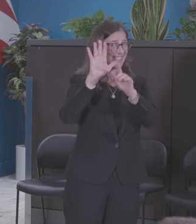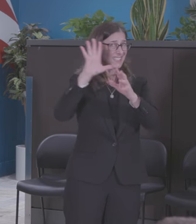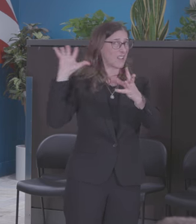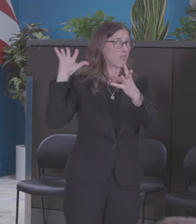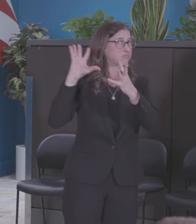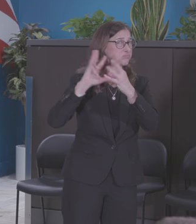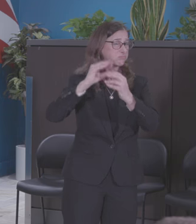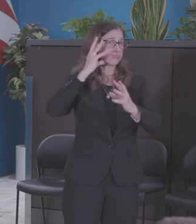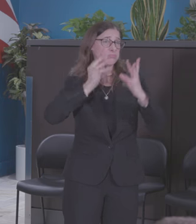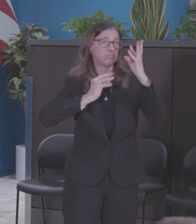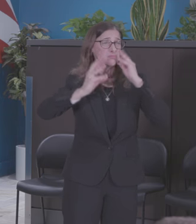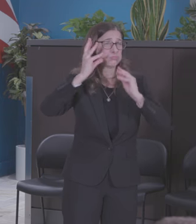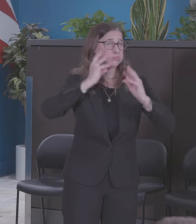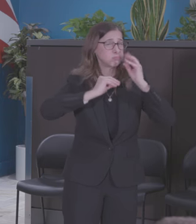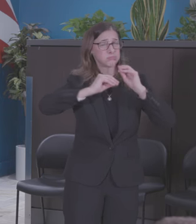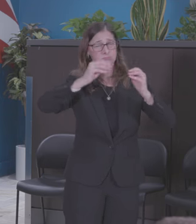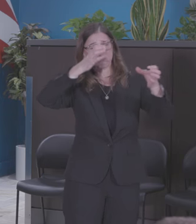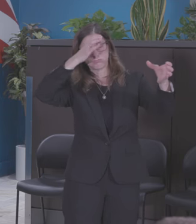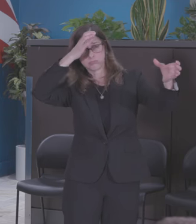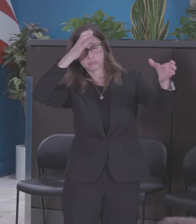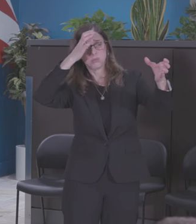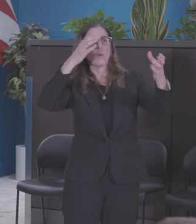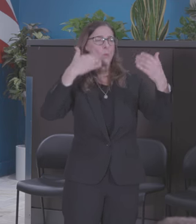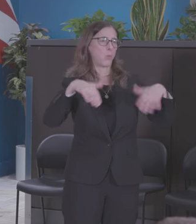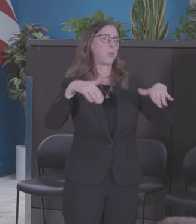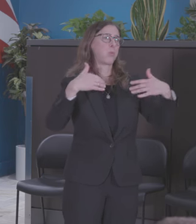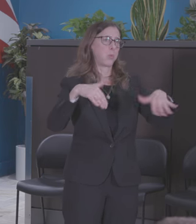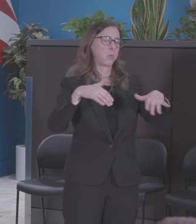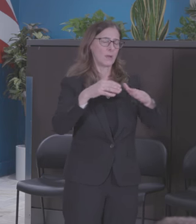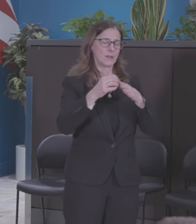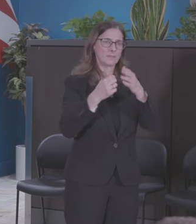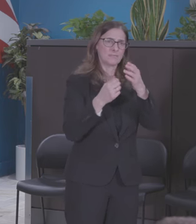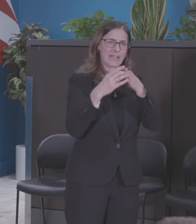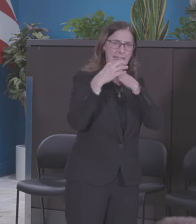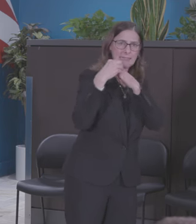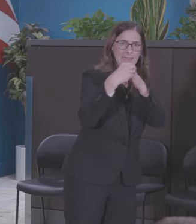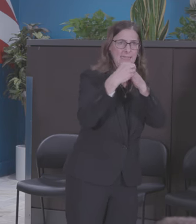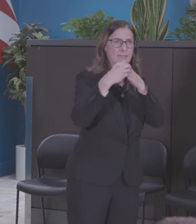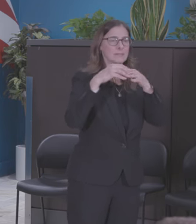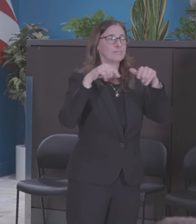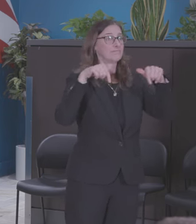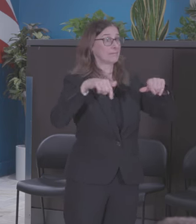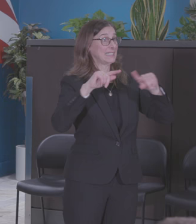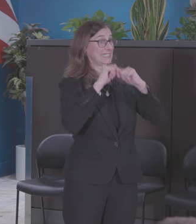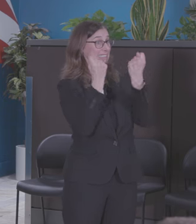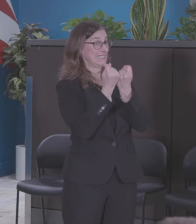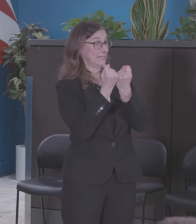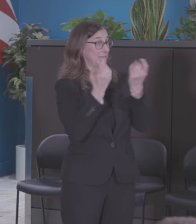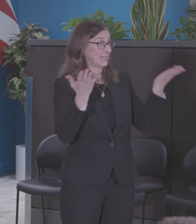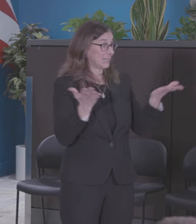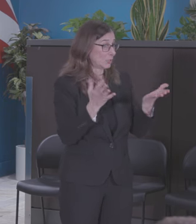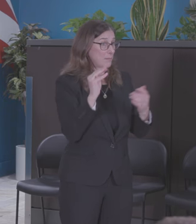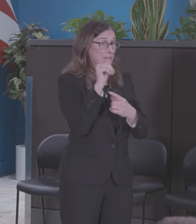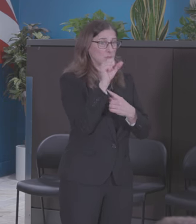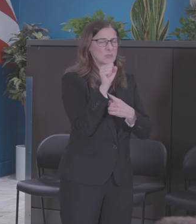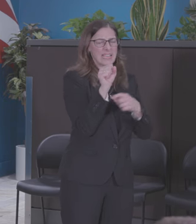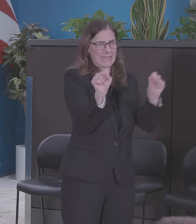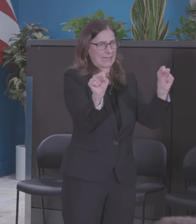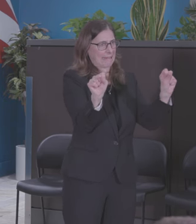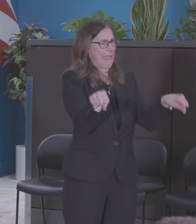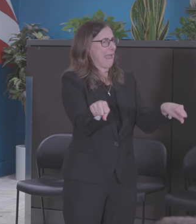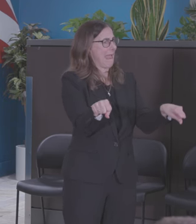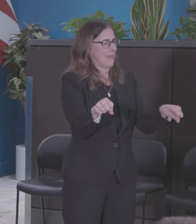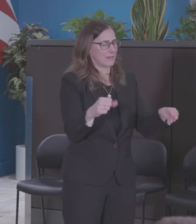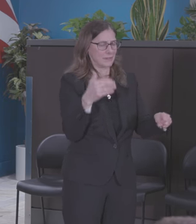to the Executive Office of Veterans Services, that the statewide team here in the Commonwealth of Massachusetts will make great